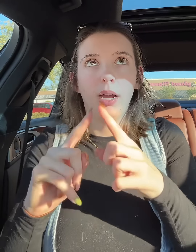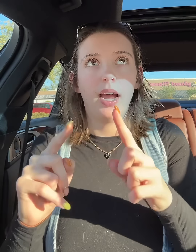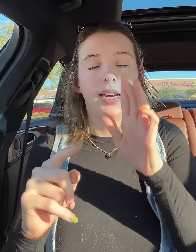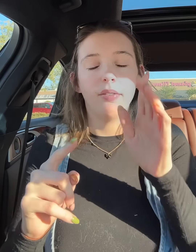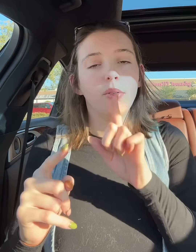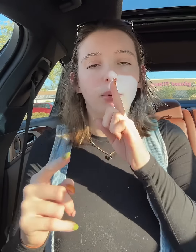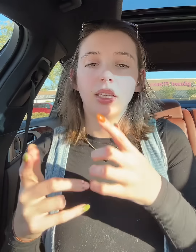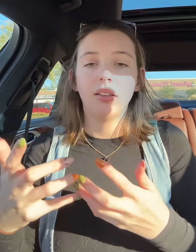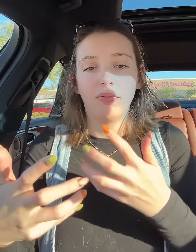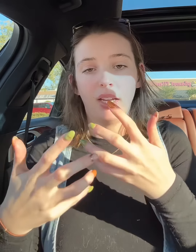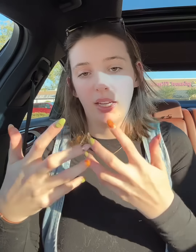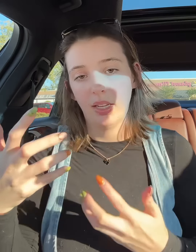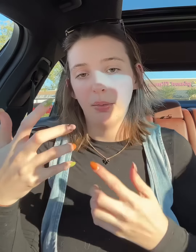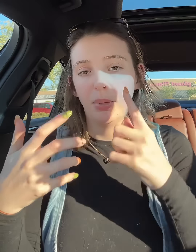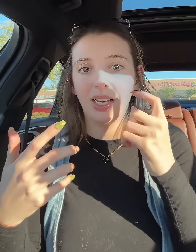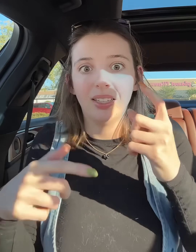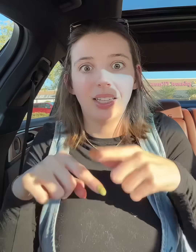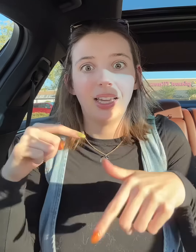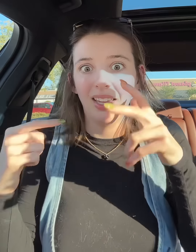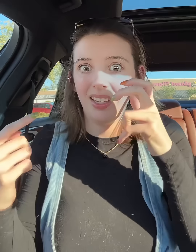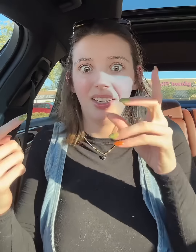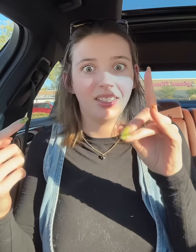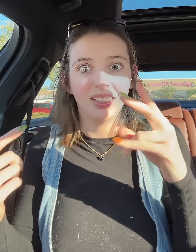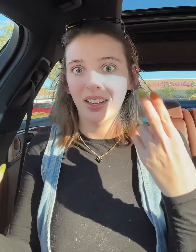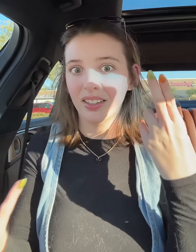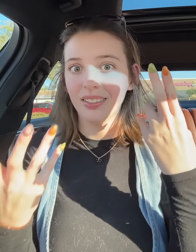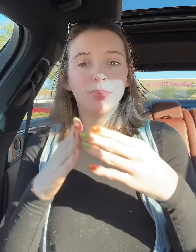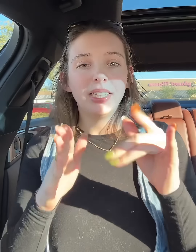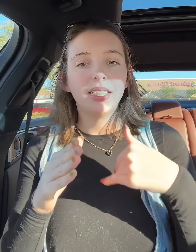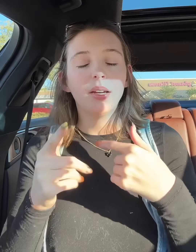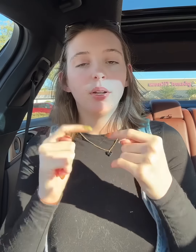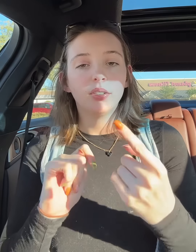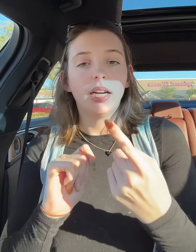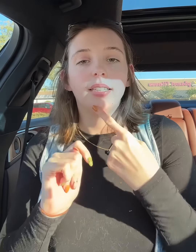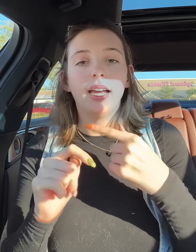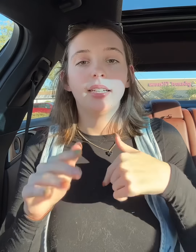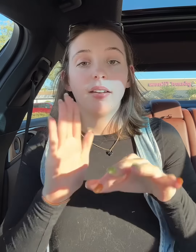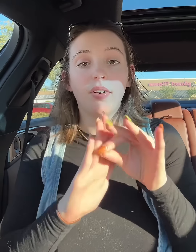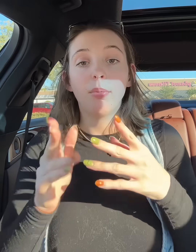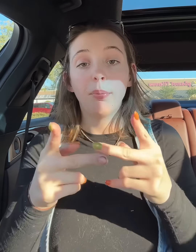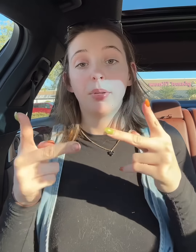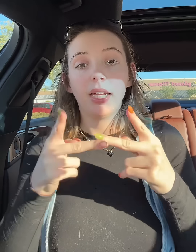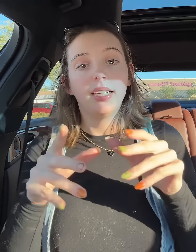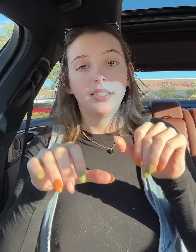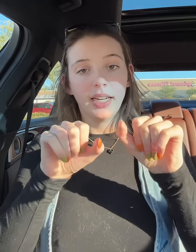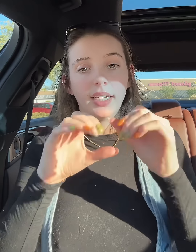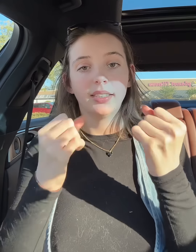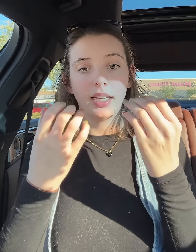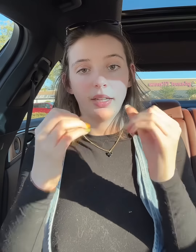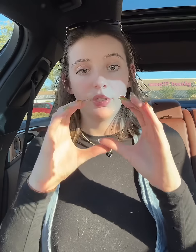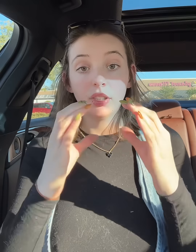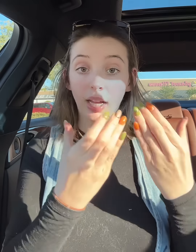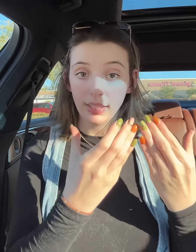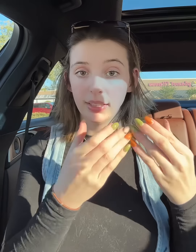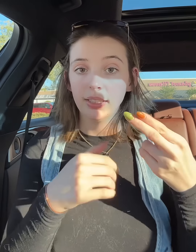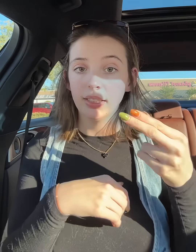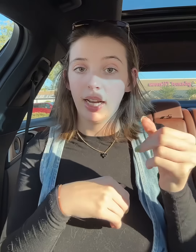I never really fit in because I can't hear, duh. Basically, what I'm trying to say is I found my place taking sign language classes in high